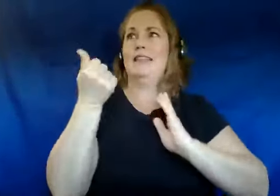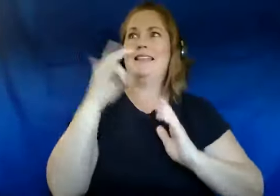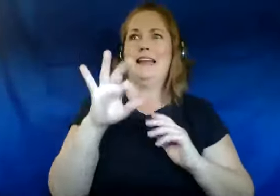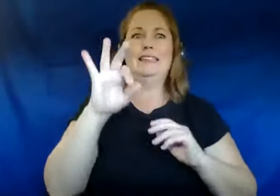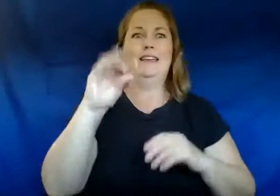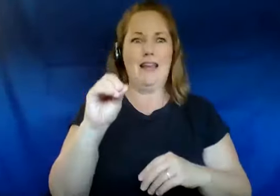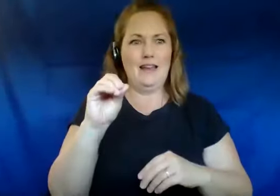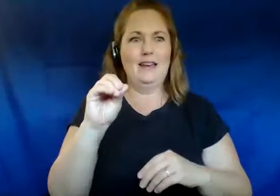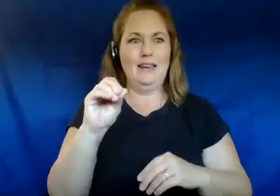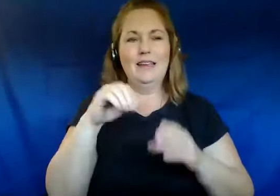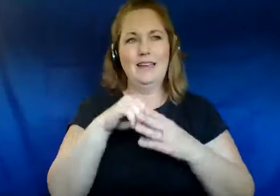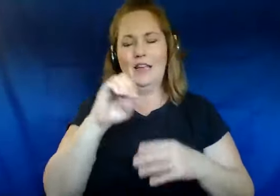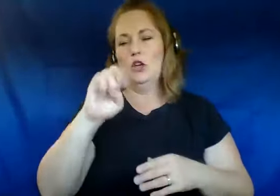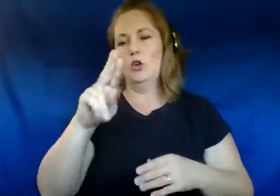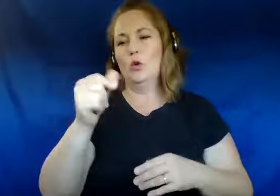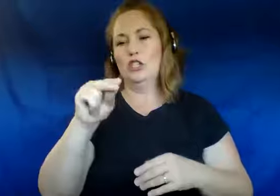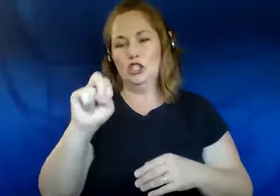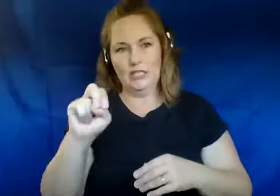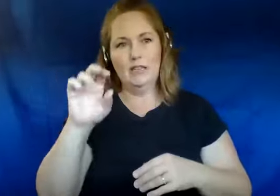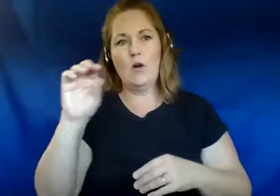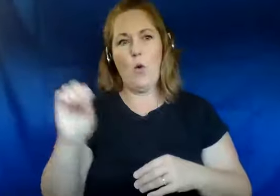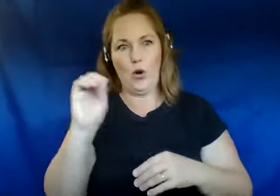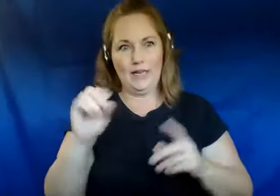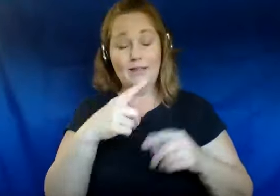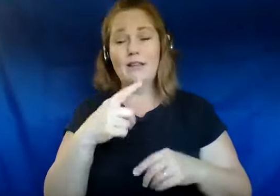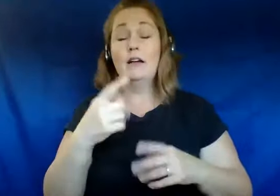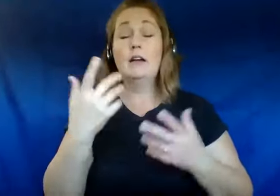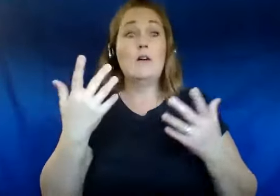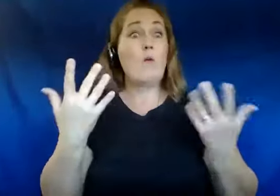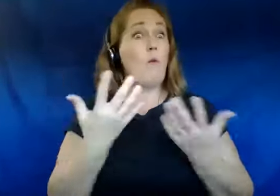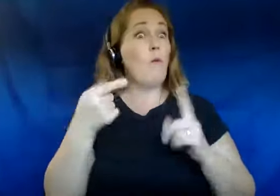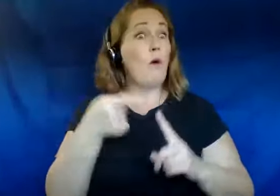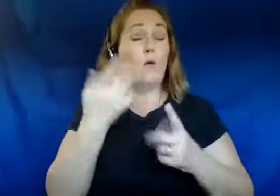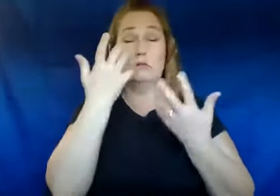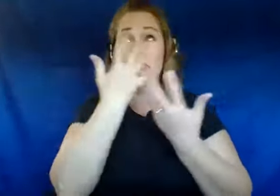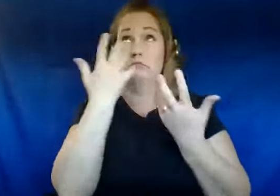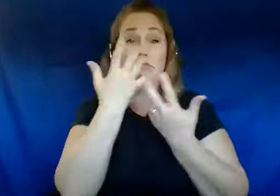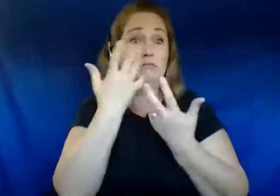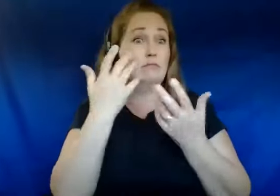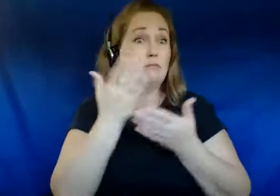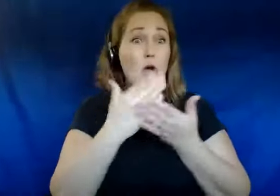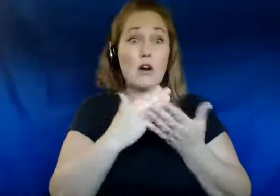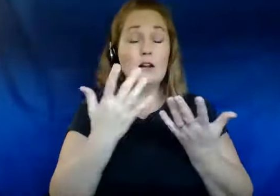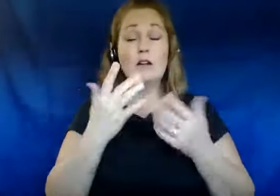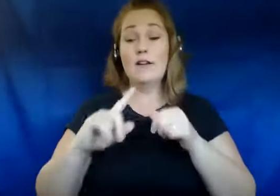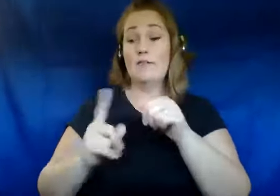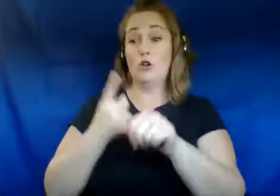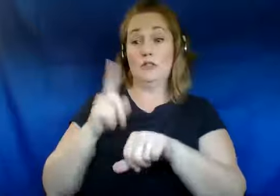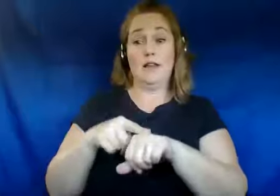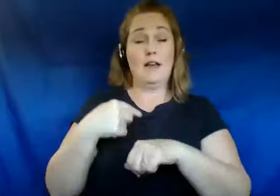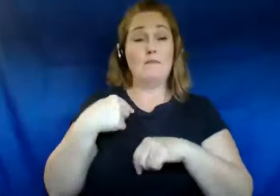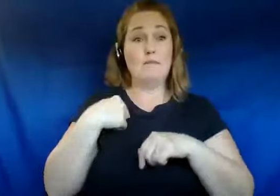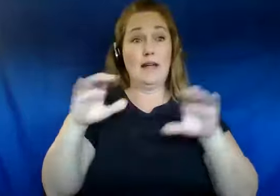1990 in Eugene, Oregon. And what was really amazing is the very first time I did